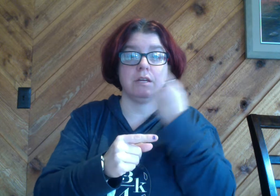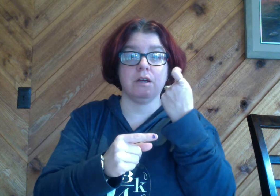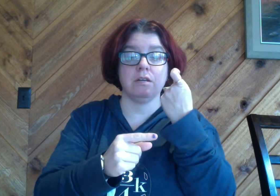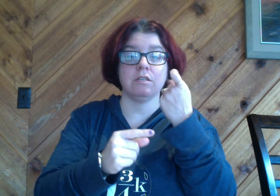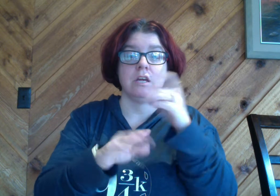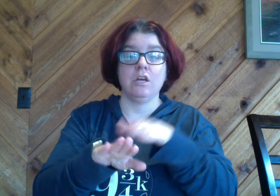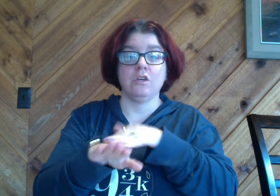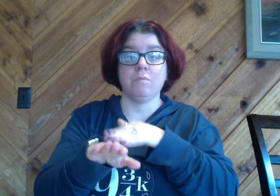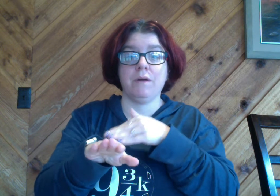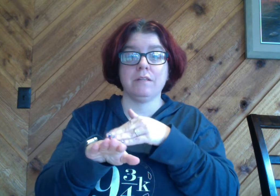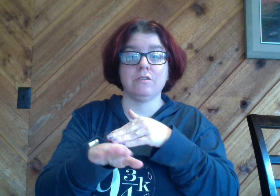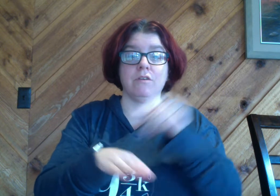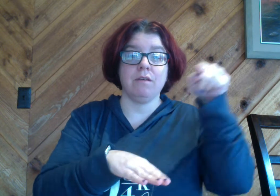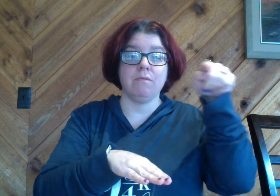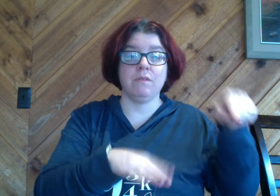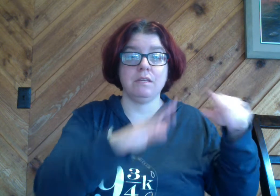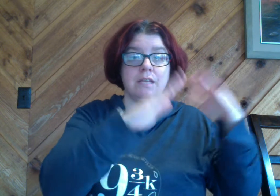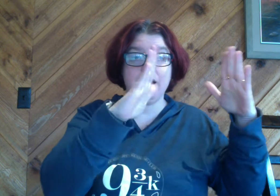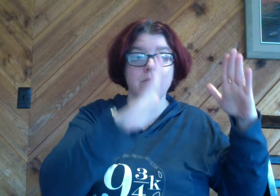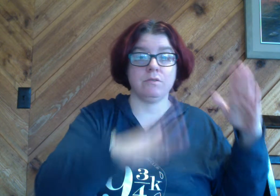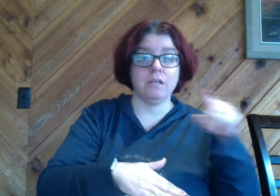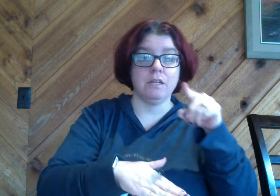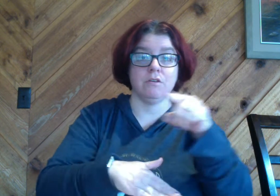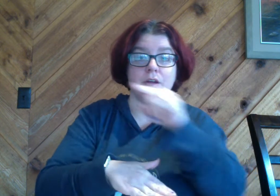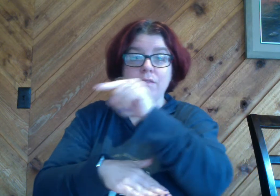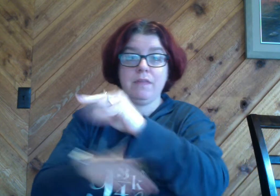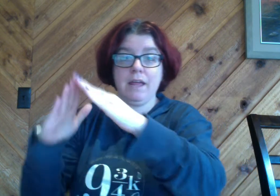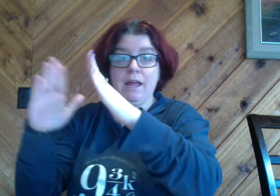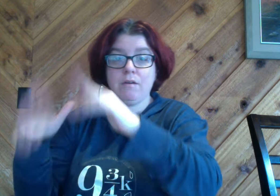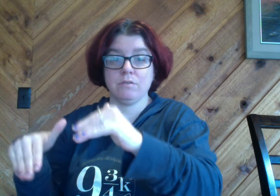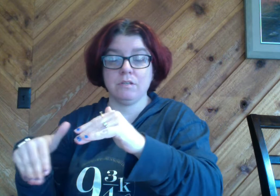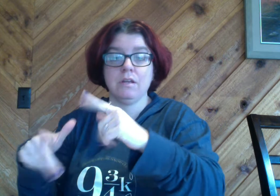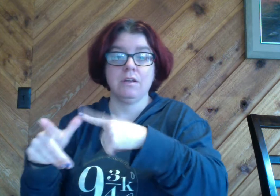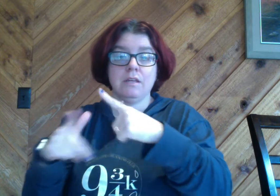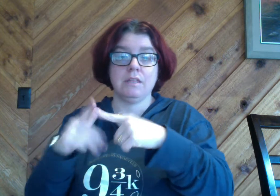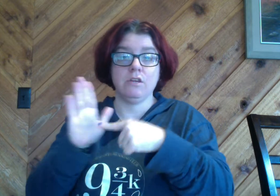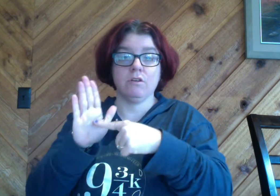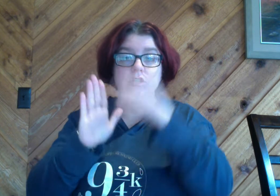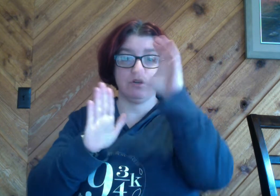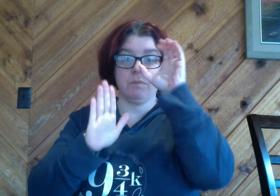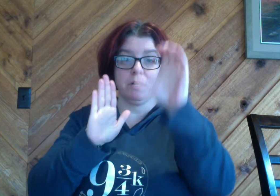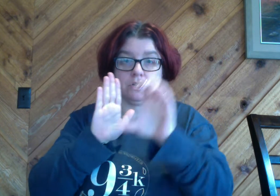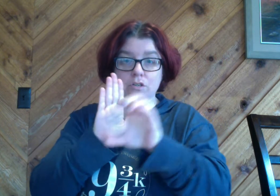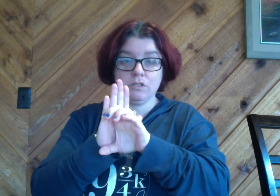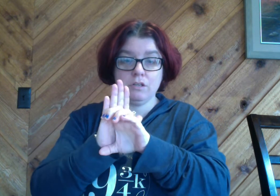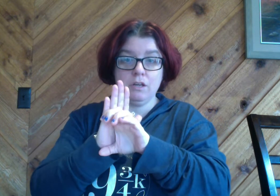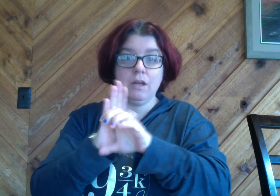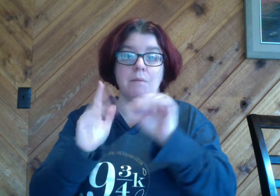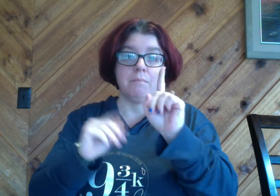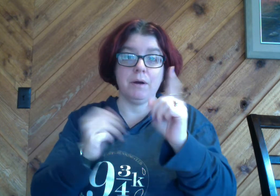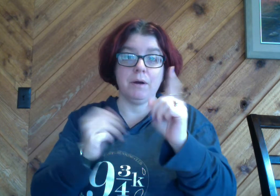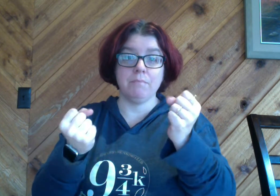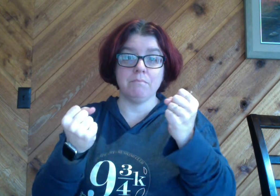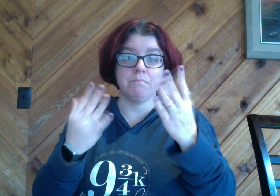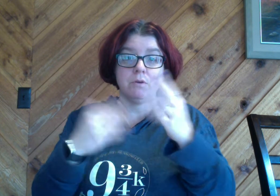because your pets are at this house and you're at that house, then you can show pictures. But most of